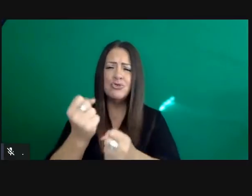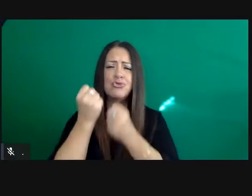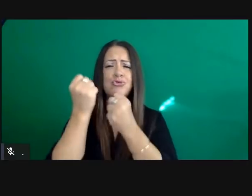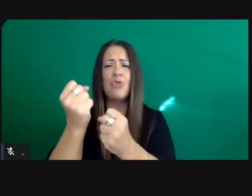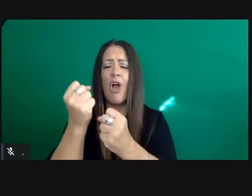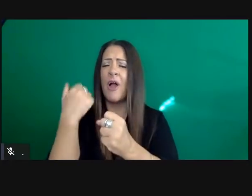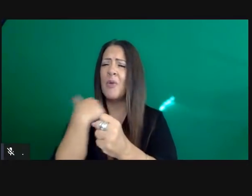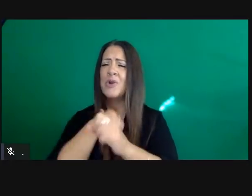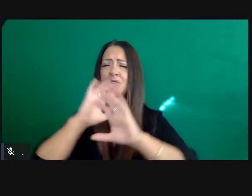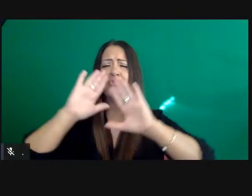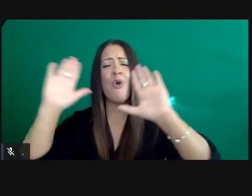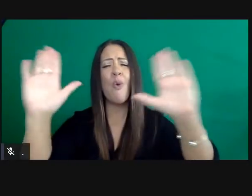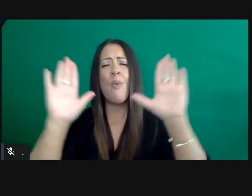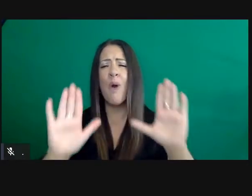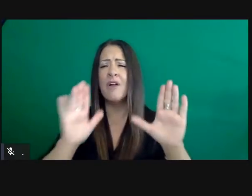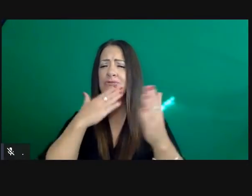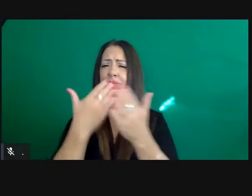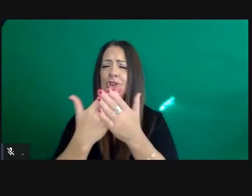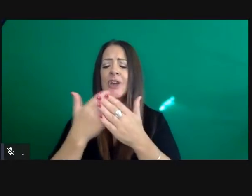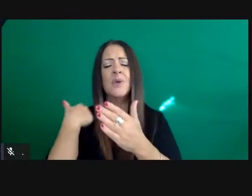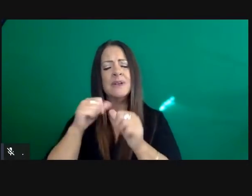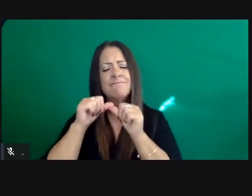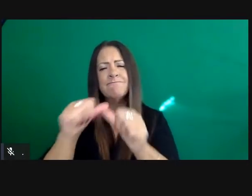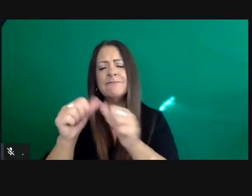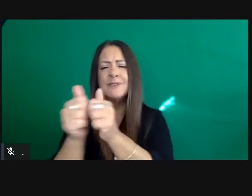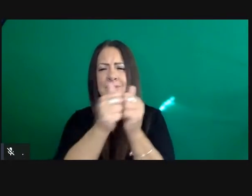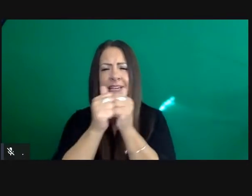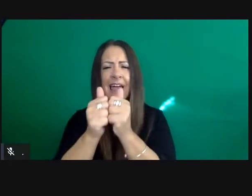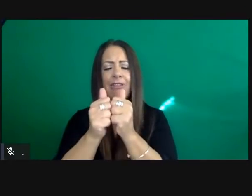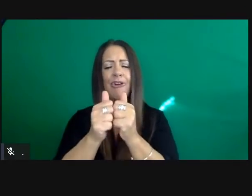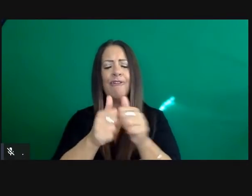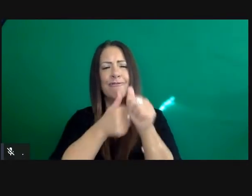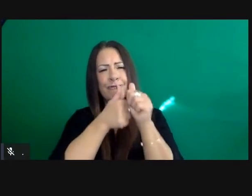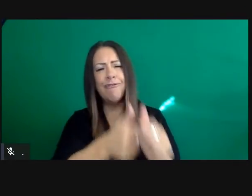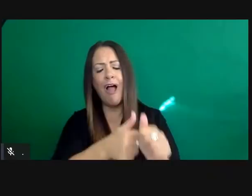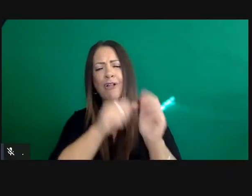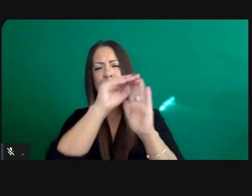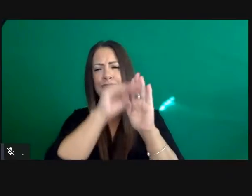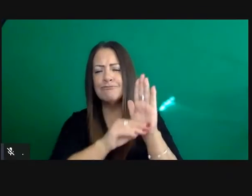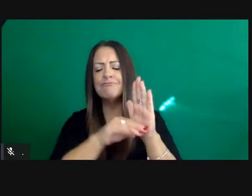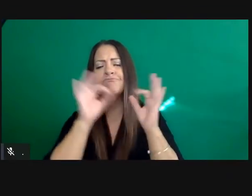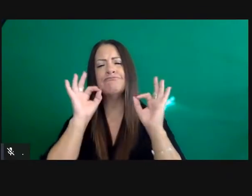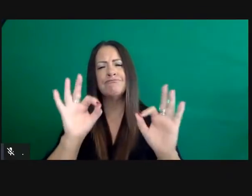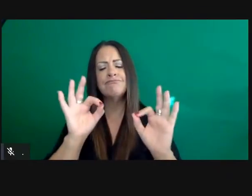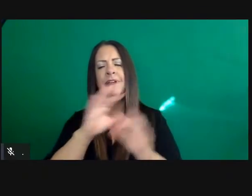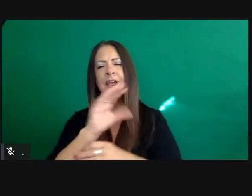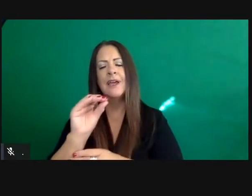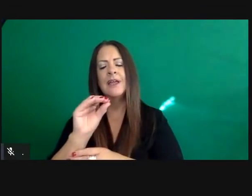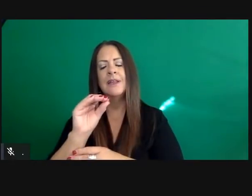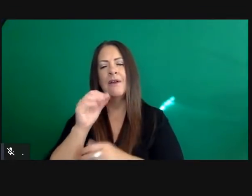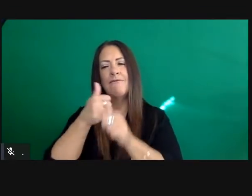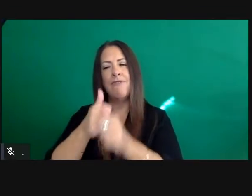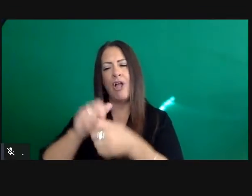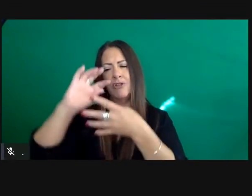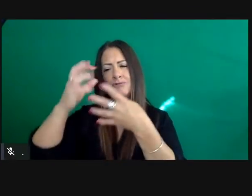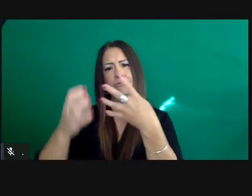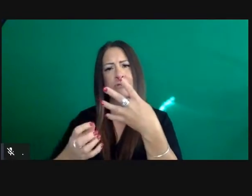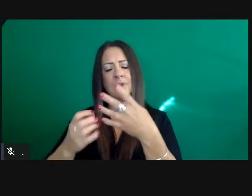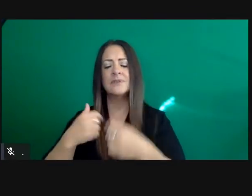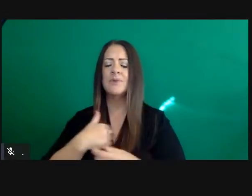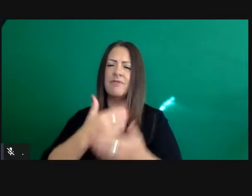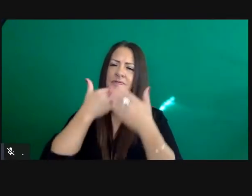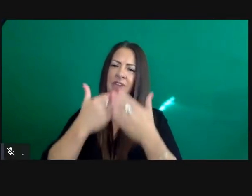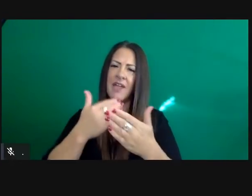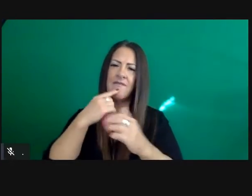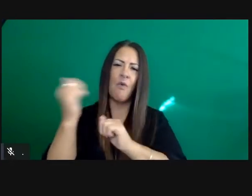to stay in front of COVID-19. Our blueprint, a number of your own local efforts, just really grateful to our